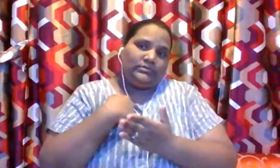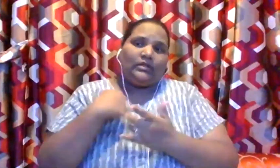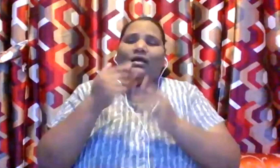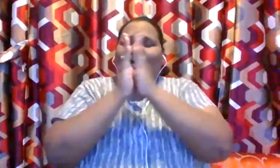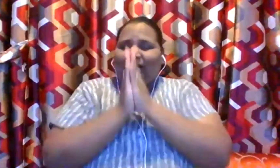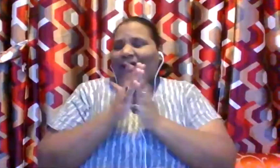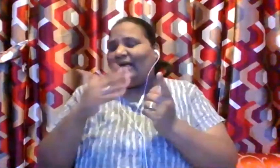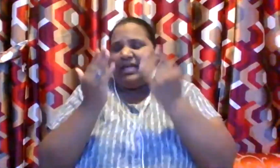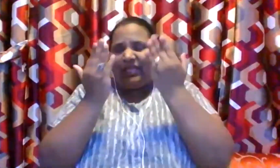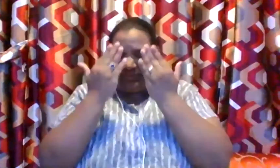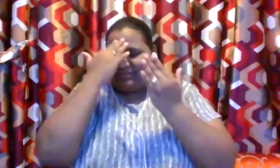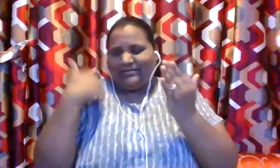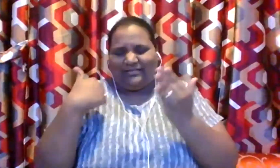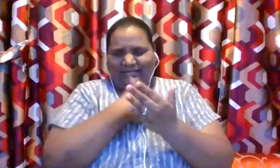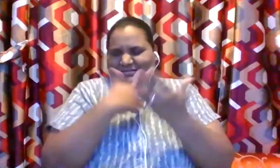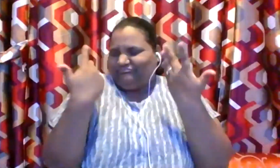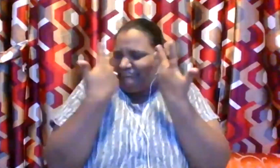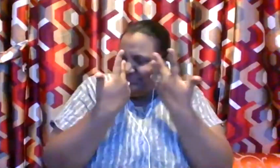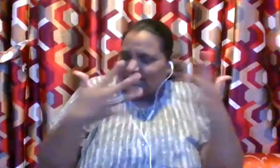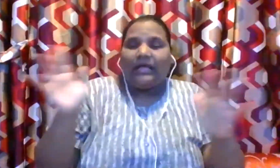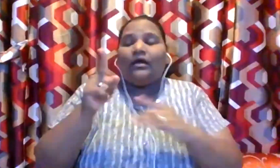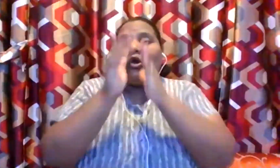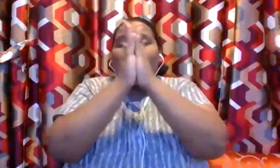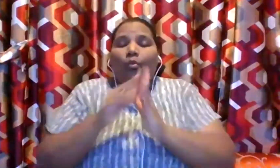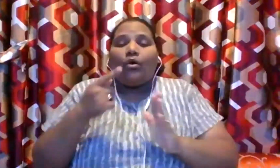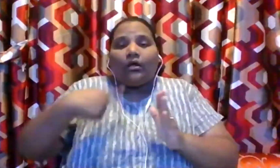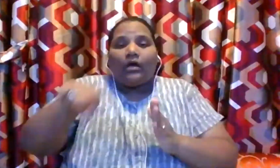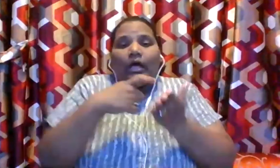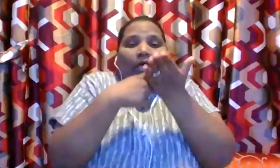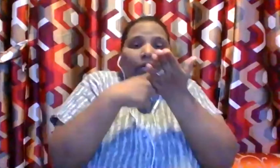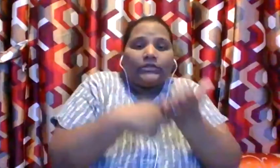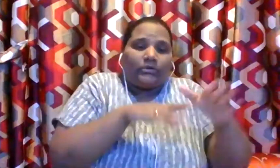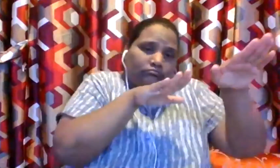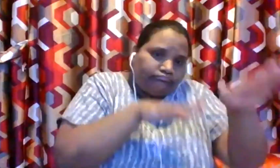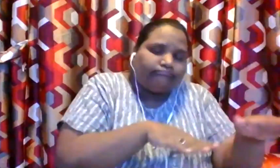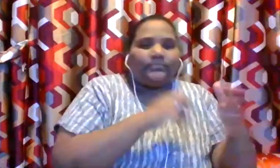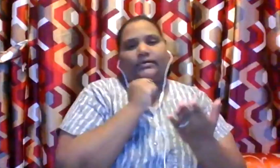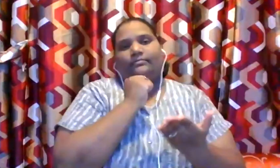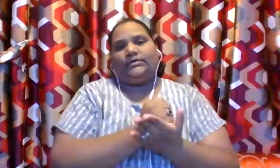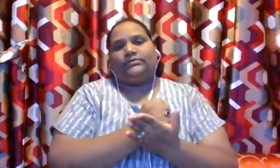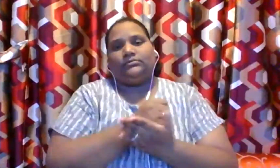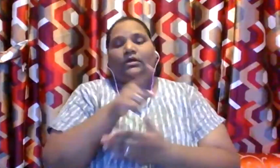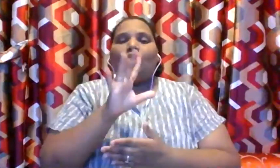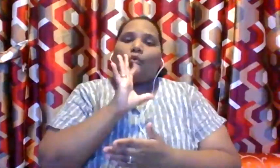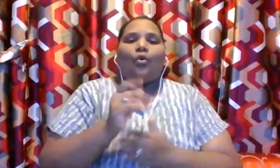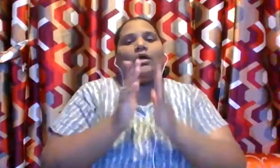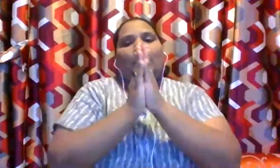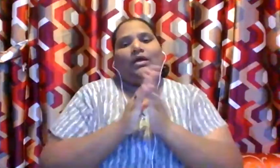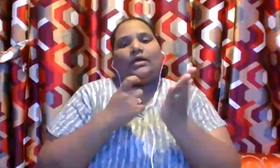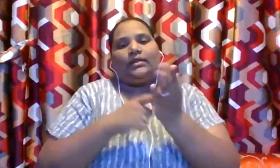learn how to obey the Supreme Lord. That is religion. Religion does not mean that you stamp some